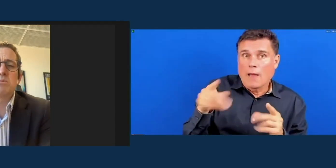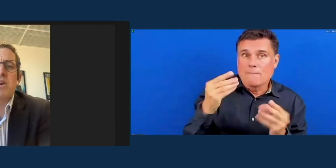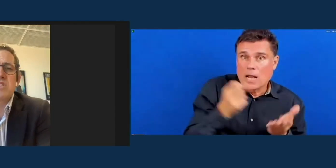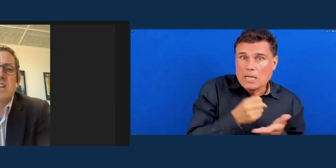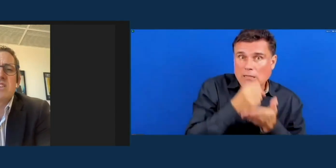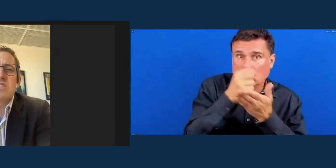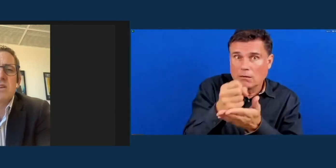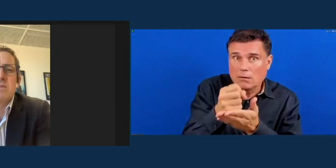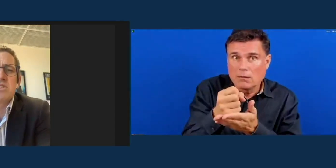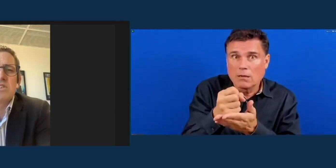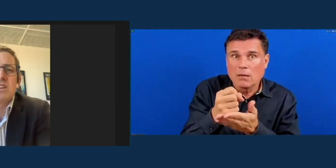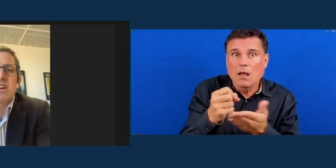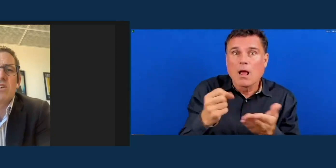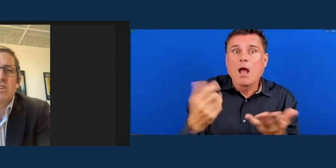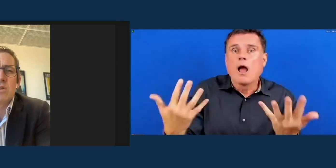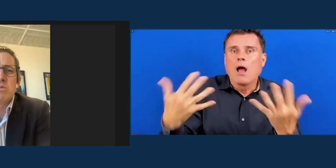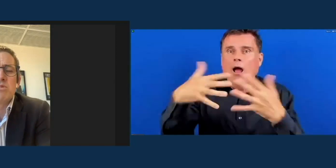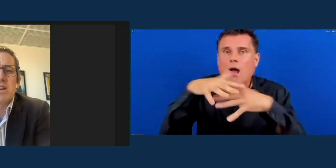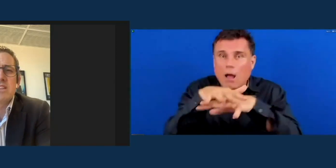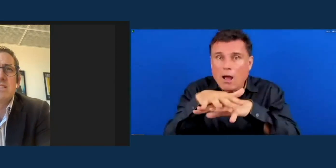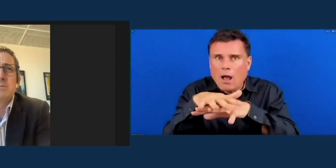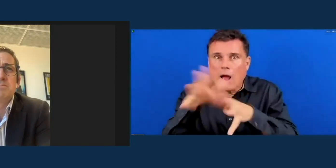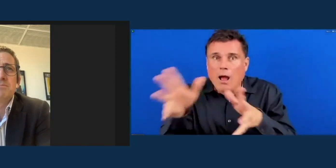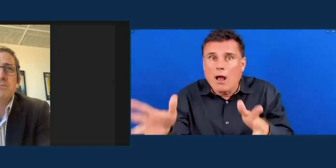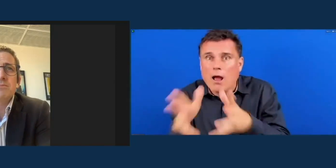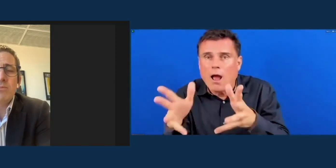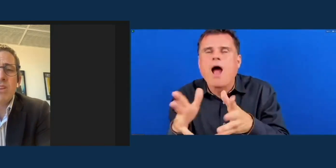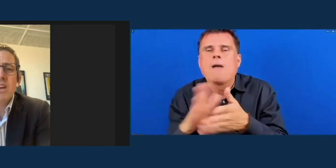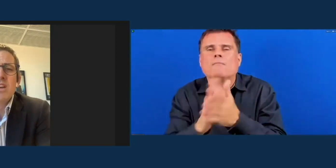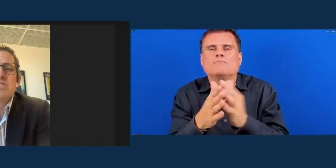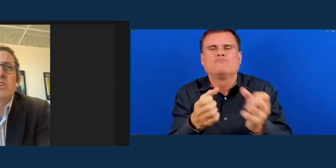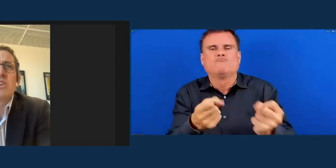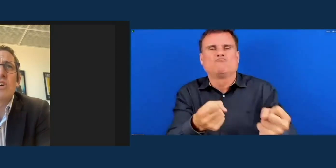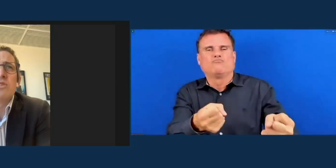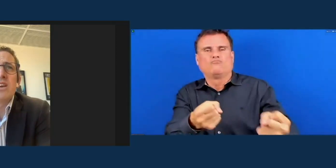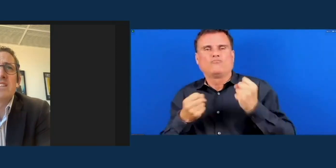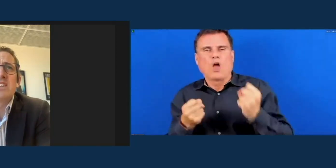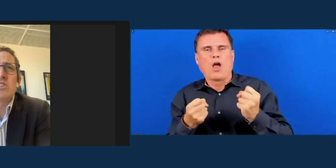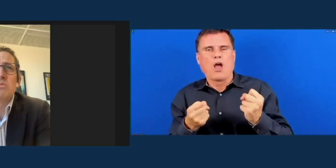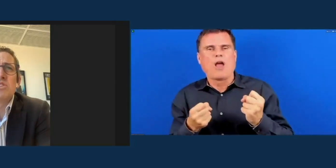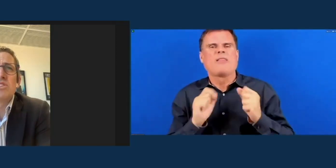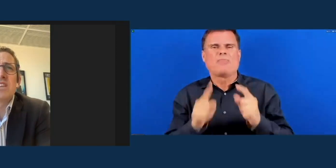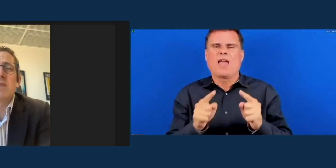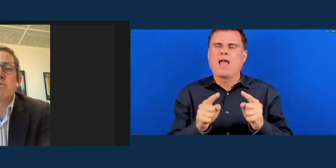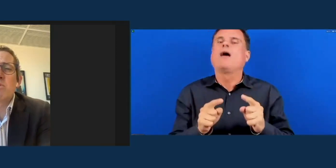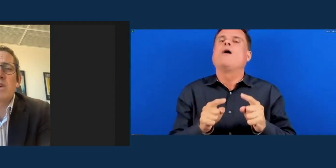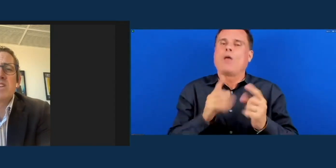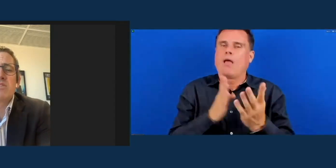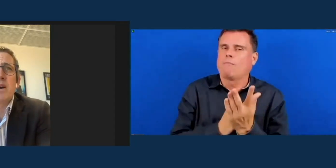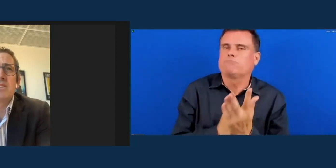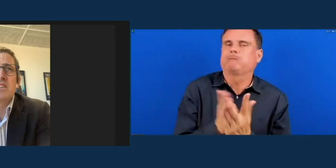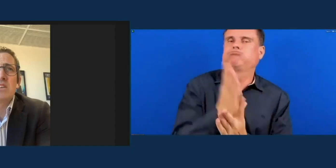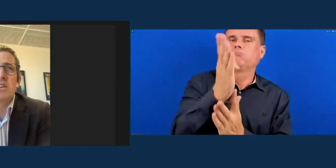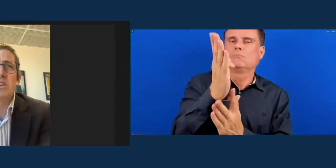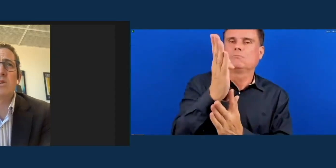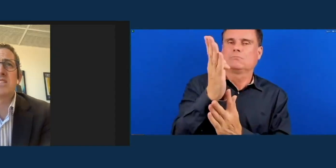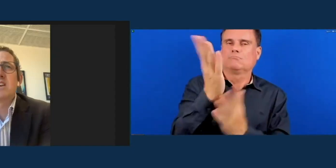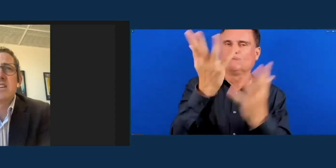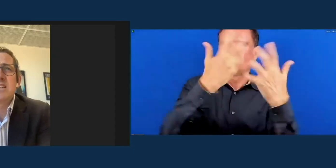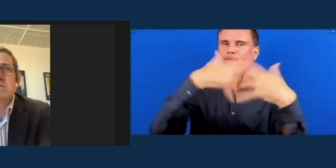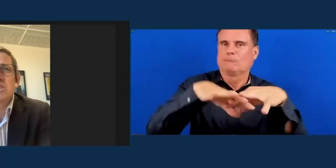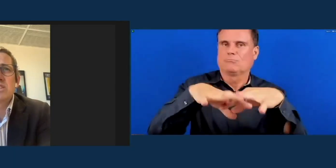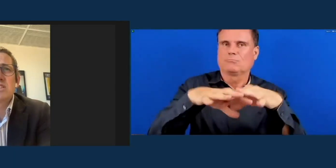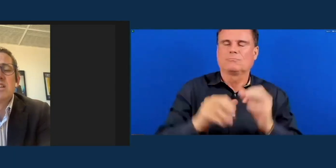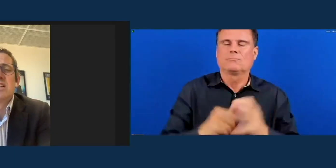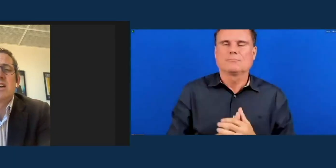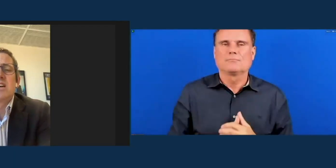outcomes despite the challenges I mentioned earlier on global financing. So co-financing contributions came from a range of partners, including